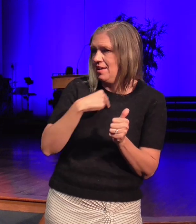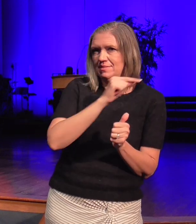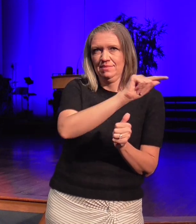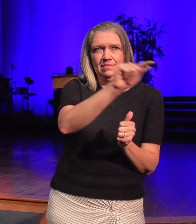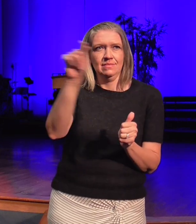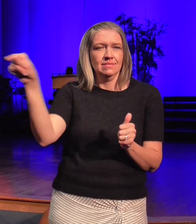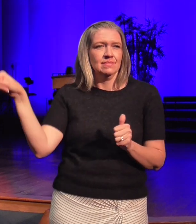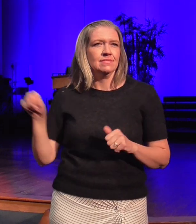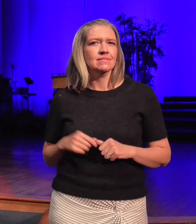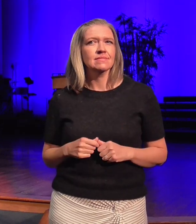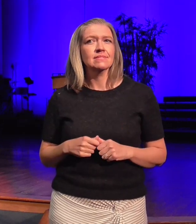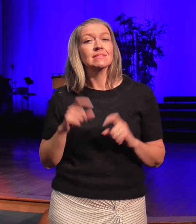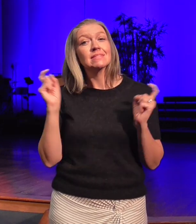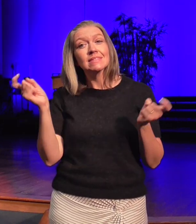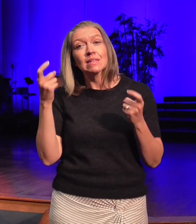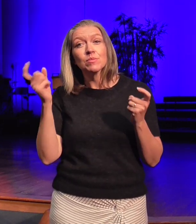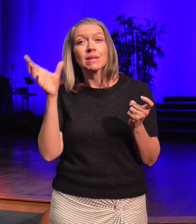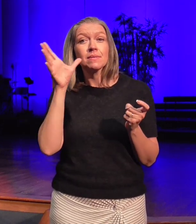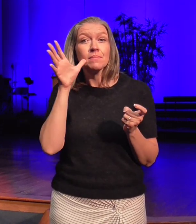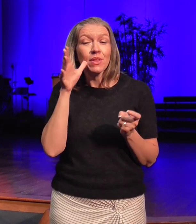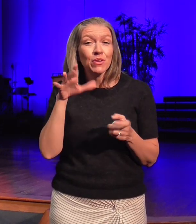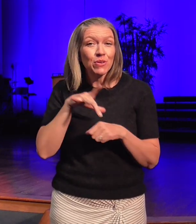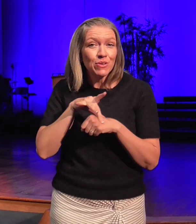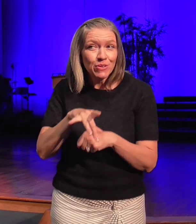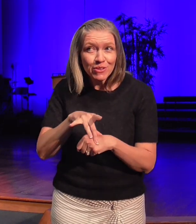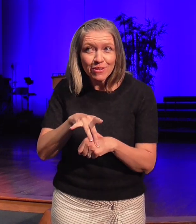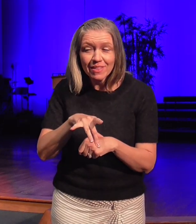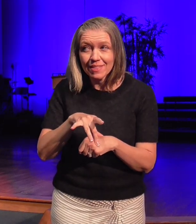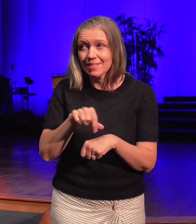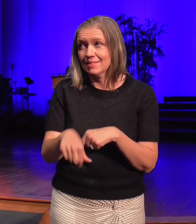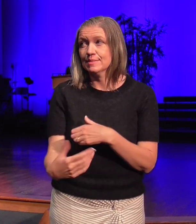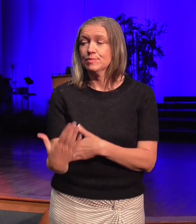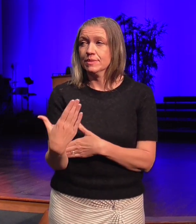us. Celebrating Mother Earth this morning.